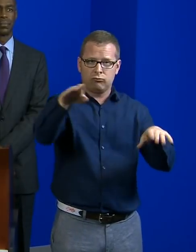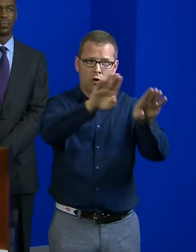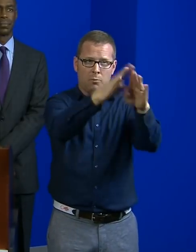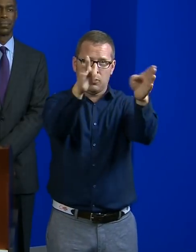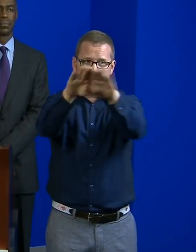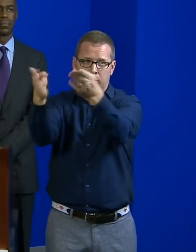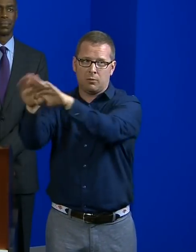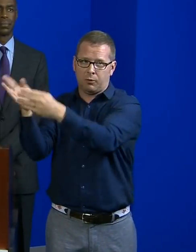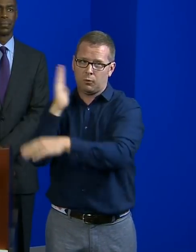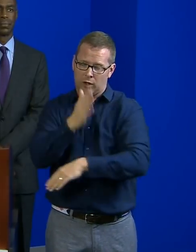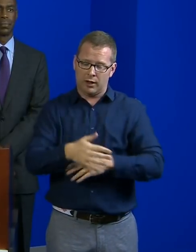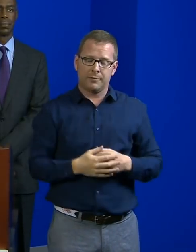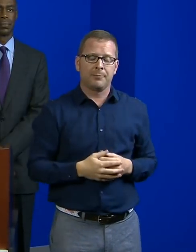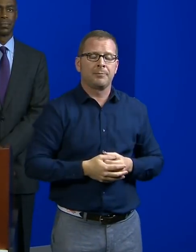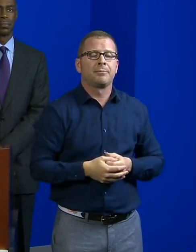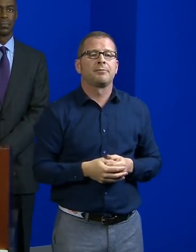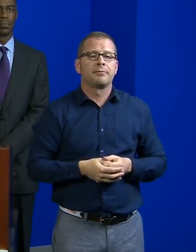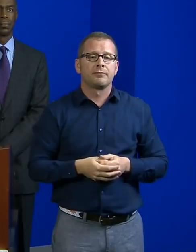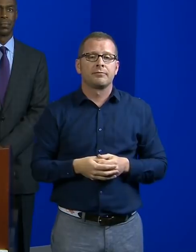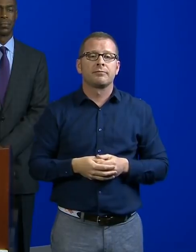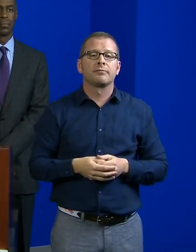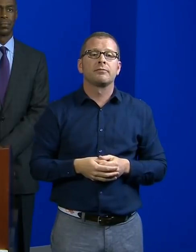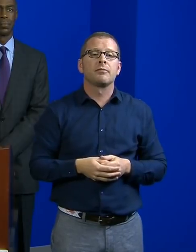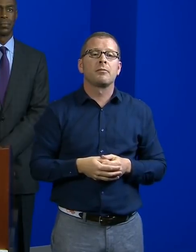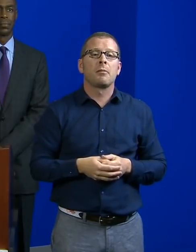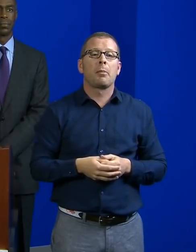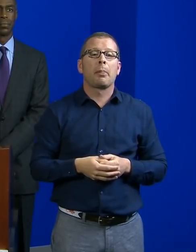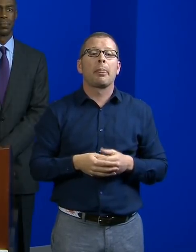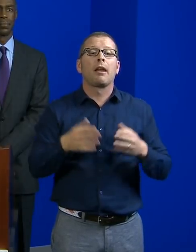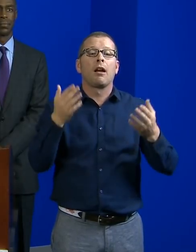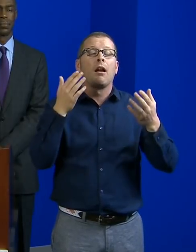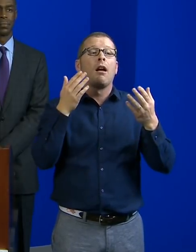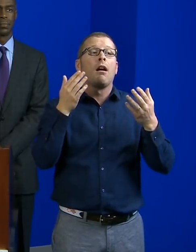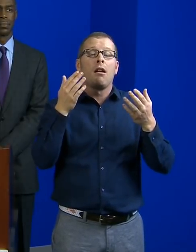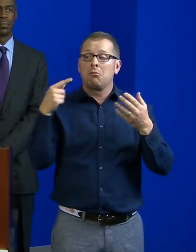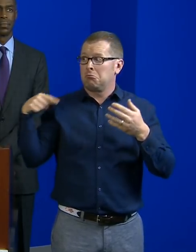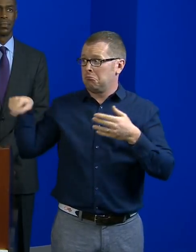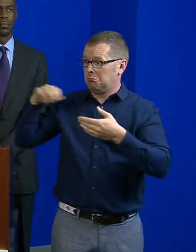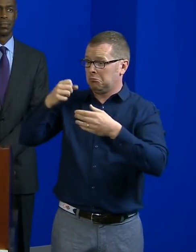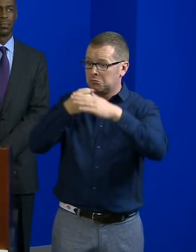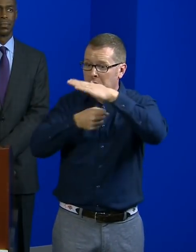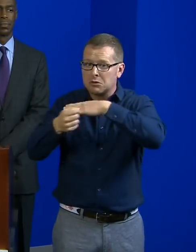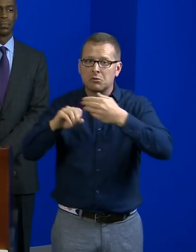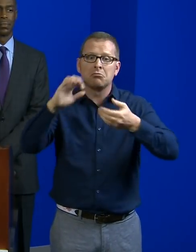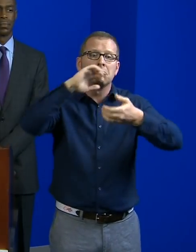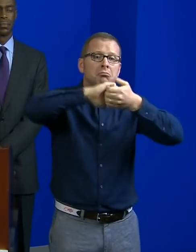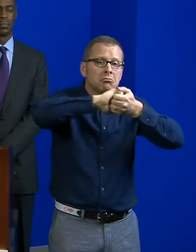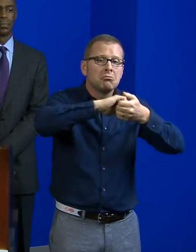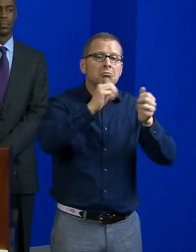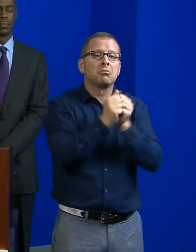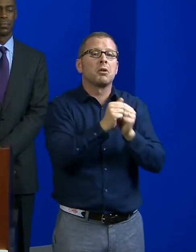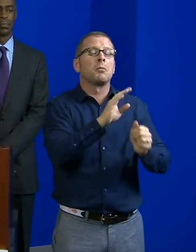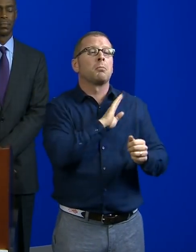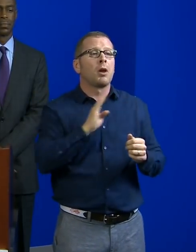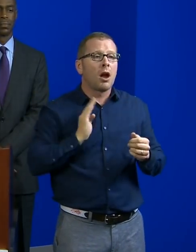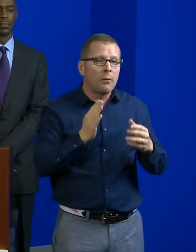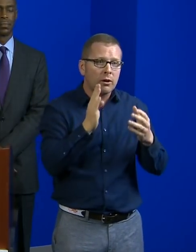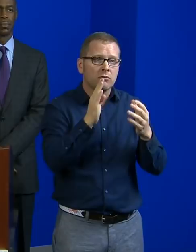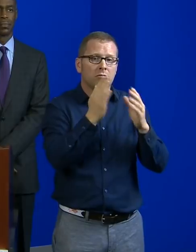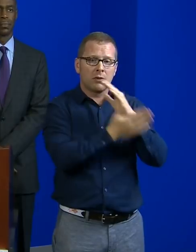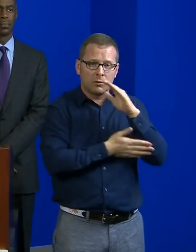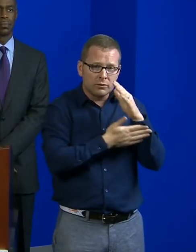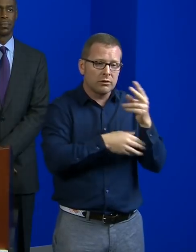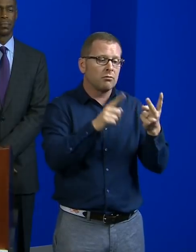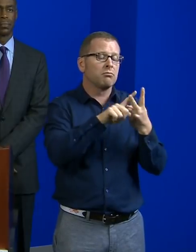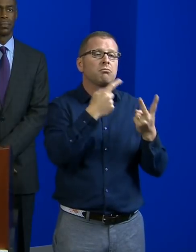Florida Department of Health in Broward. Please remember that shelters are a refuge of last resort. They provide a